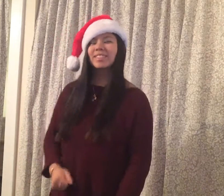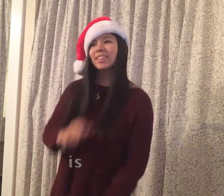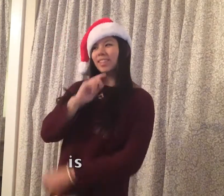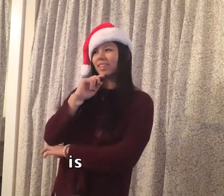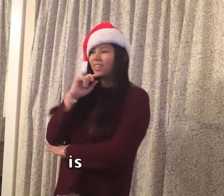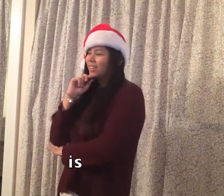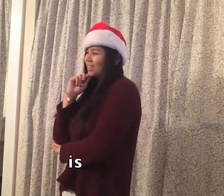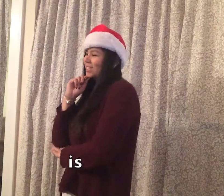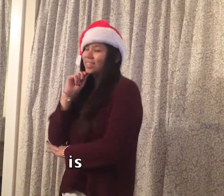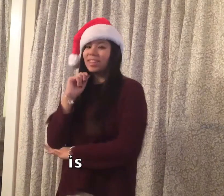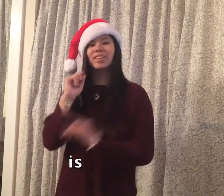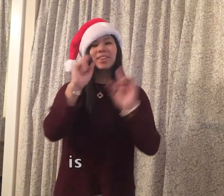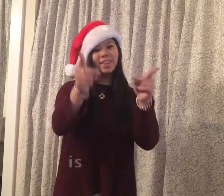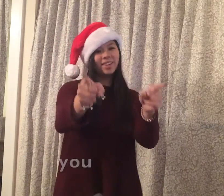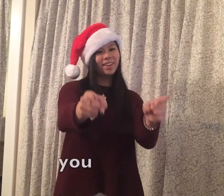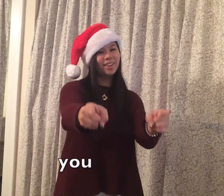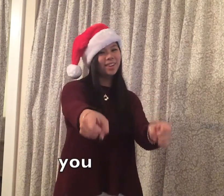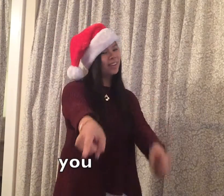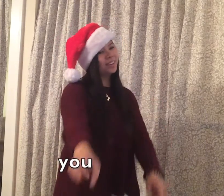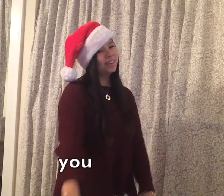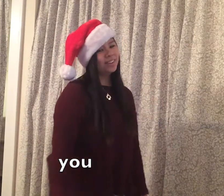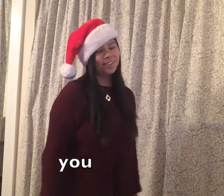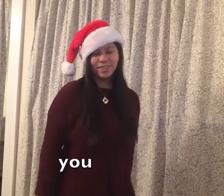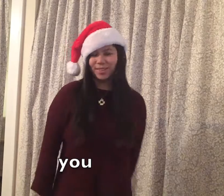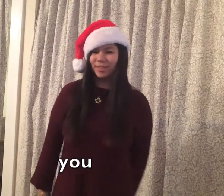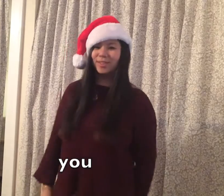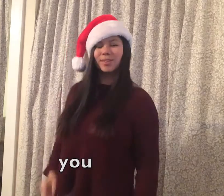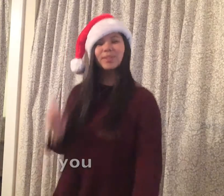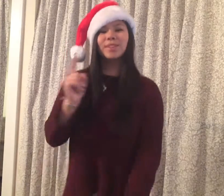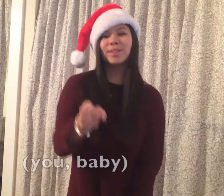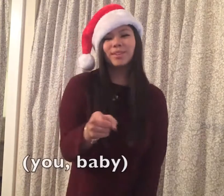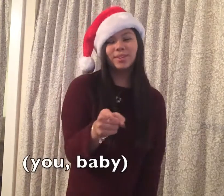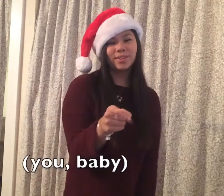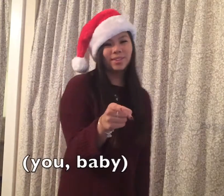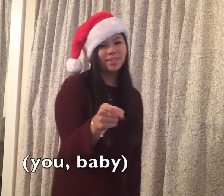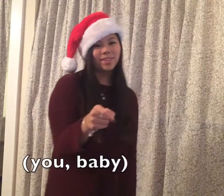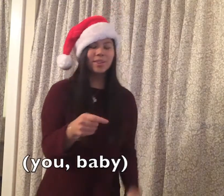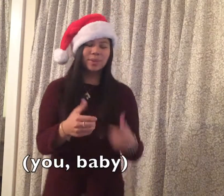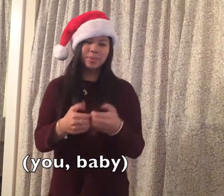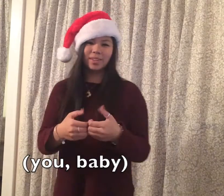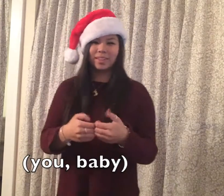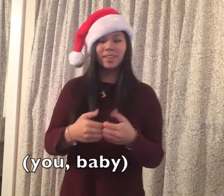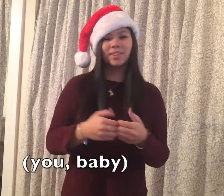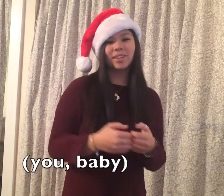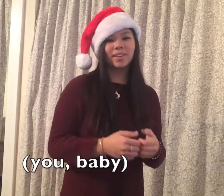This is you, baby